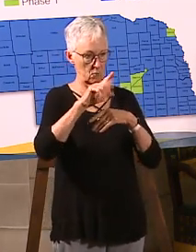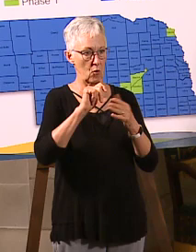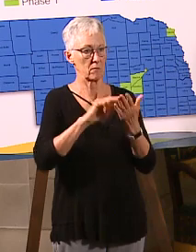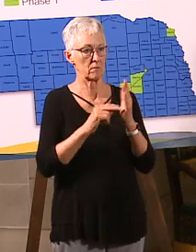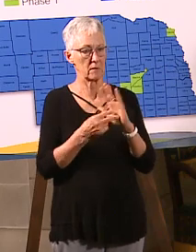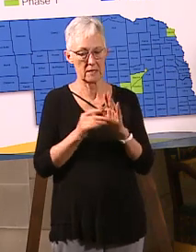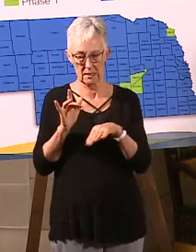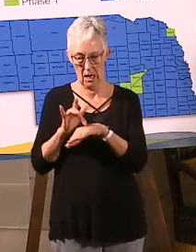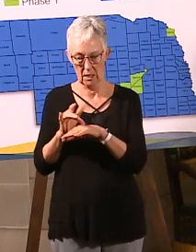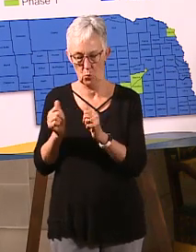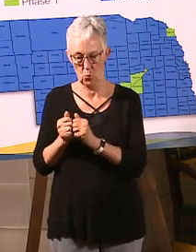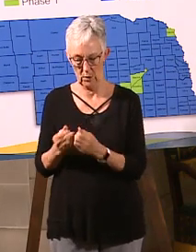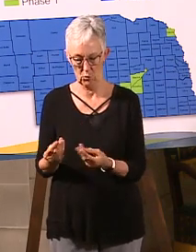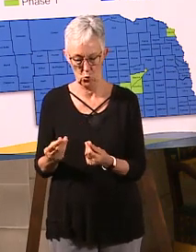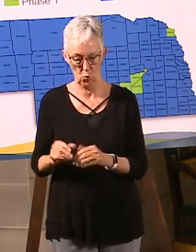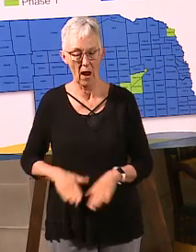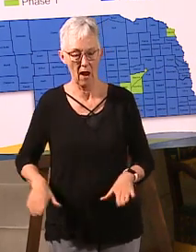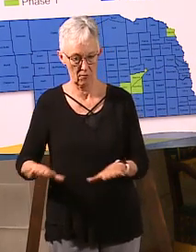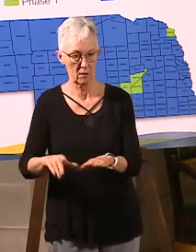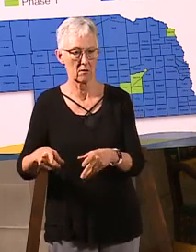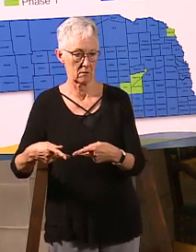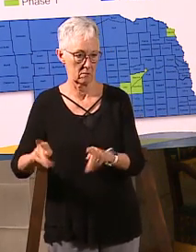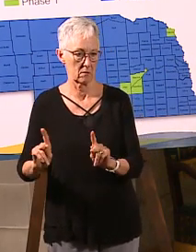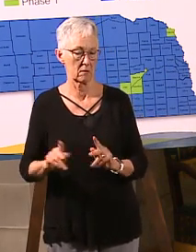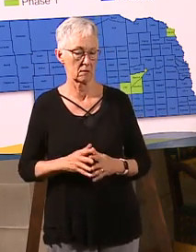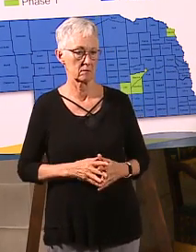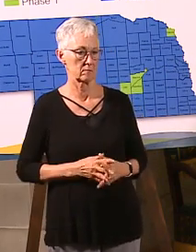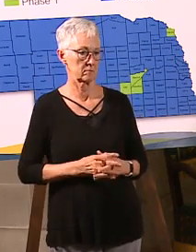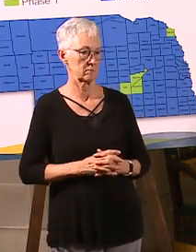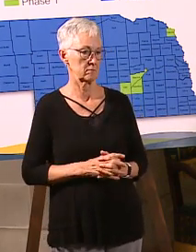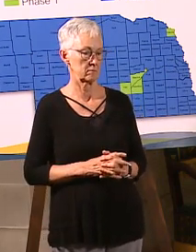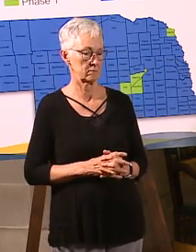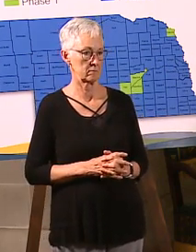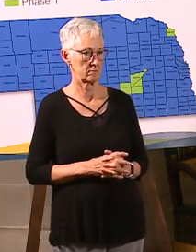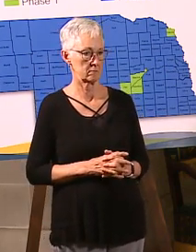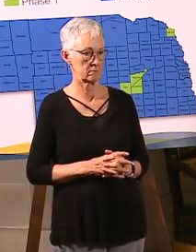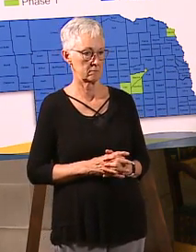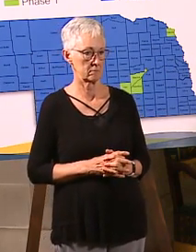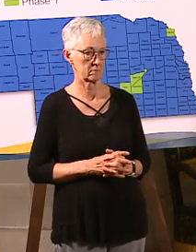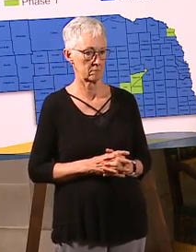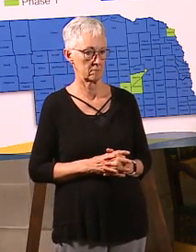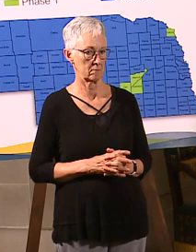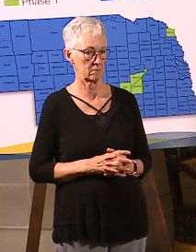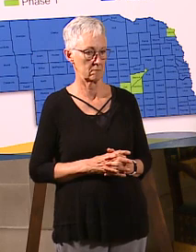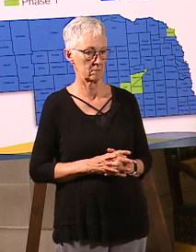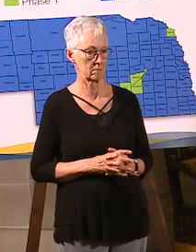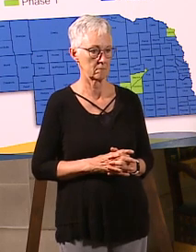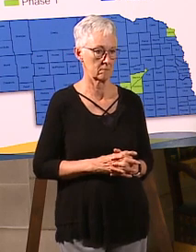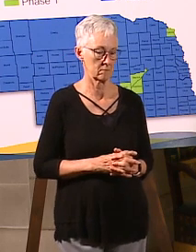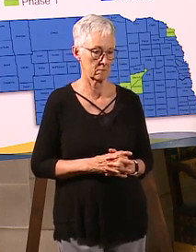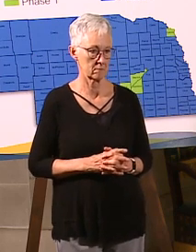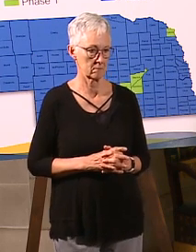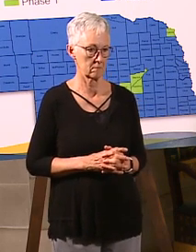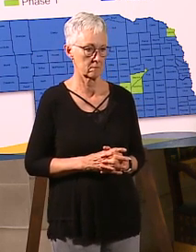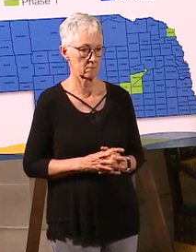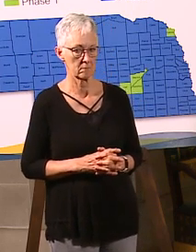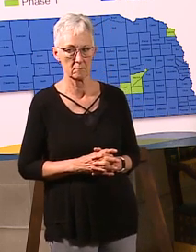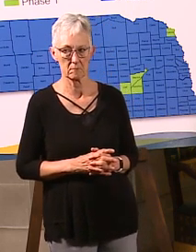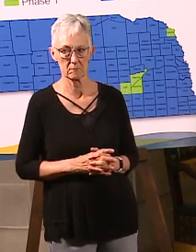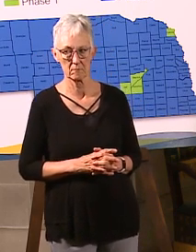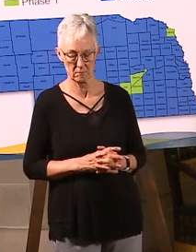you go? Taylor. Charlie Brogan would like to know, is there anything in any of the DHMs regarding petition gathering?